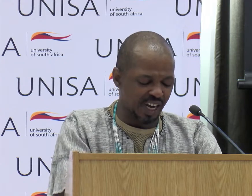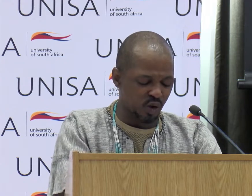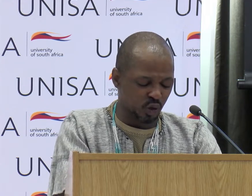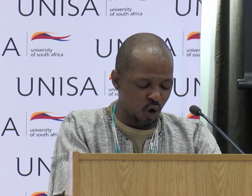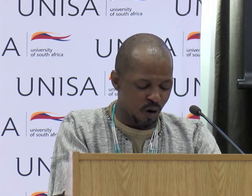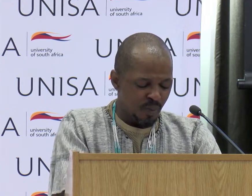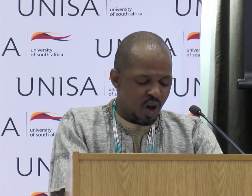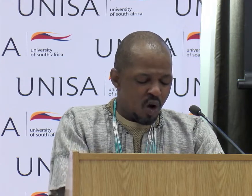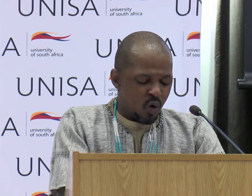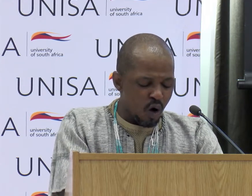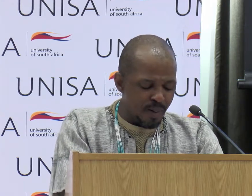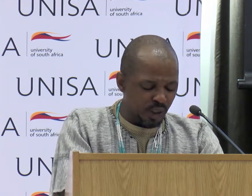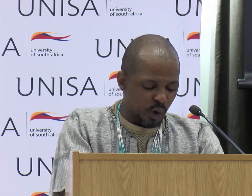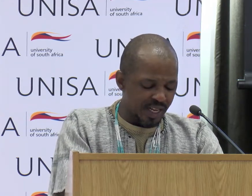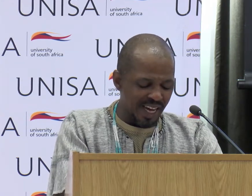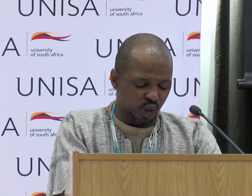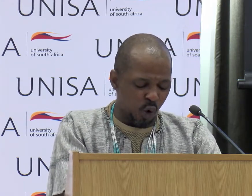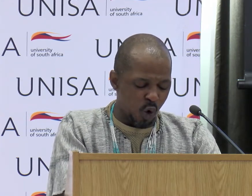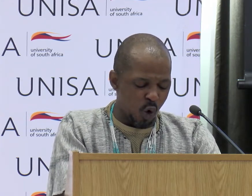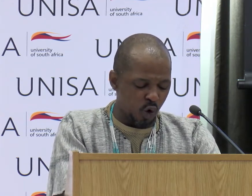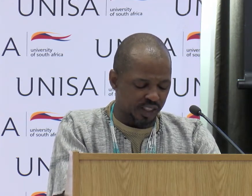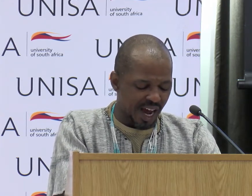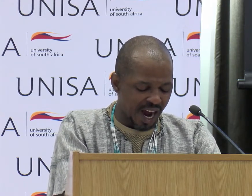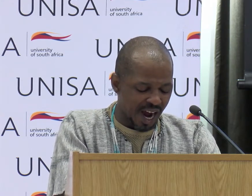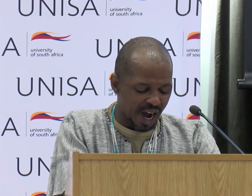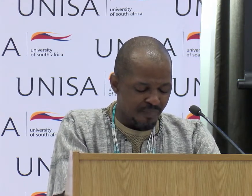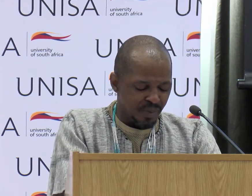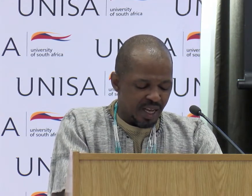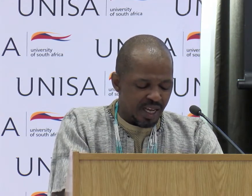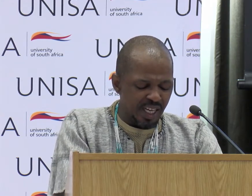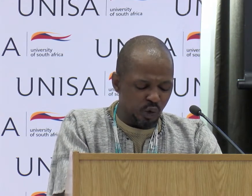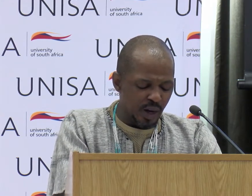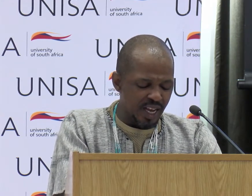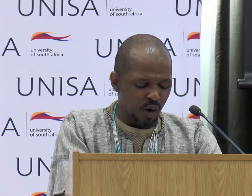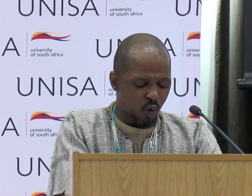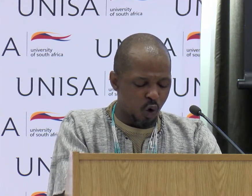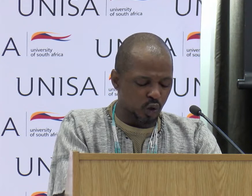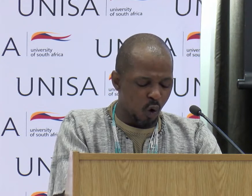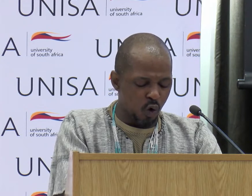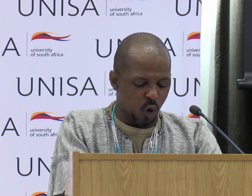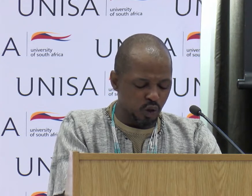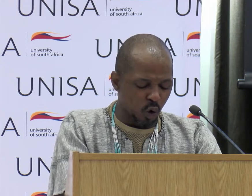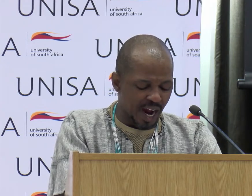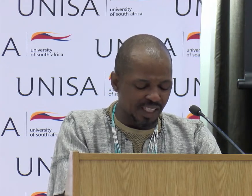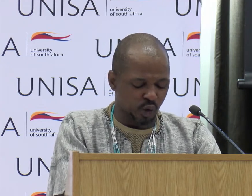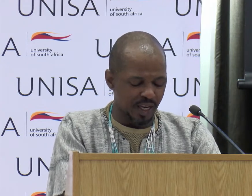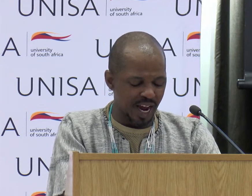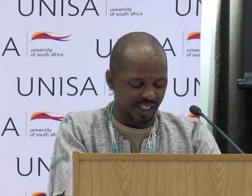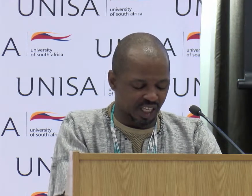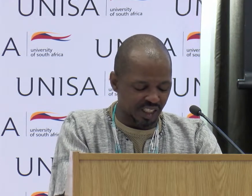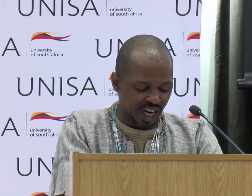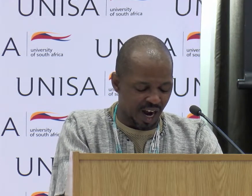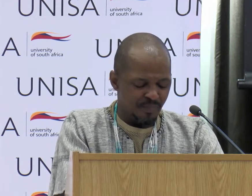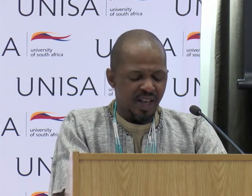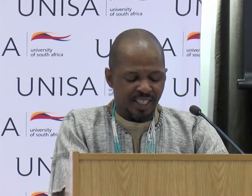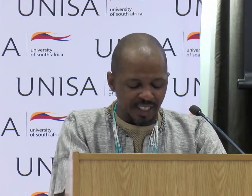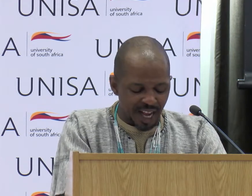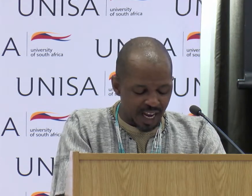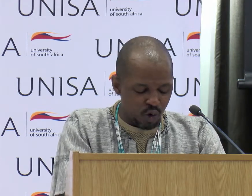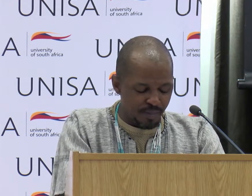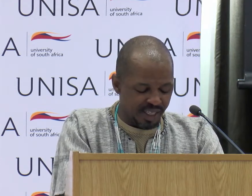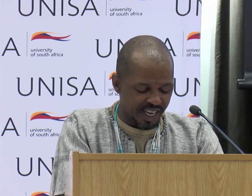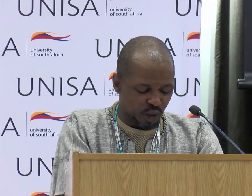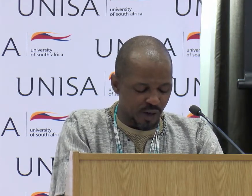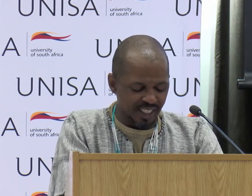ndili sikanontulo kuba izwe liyazuza izwe liyaguquguquka izwe liyatshintsha